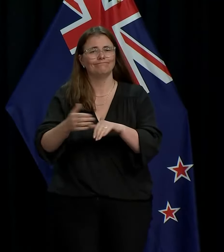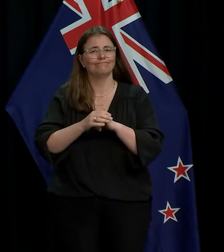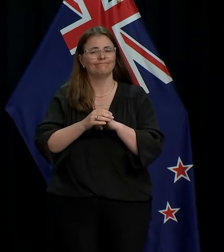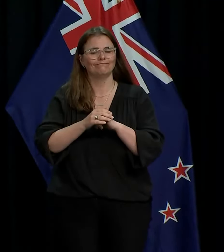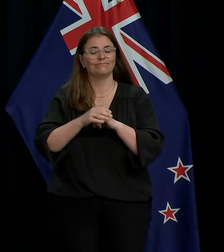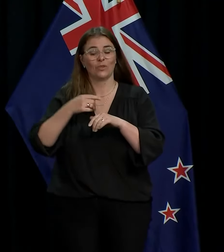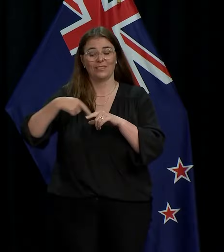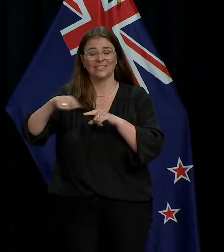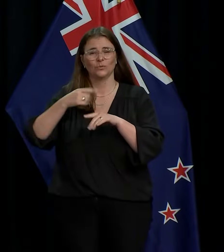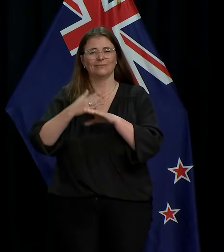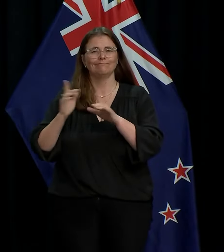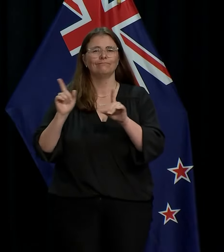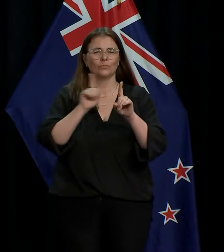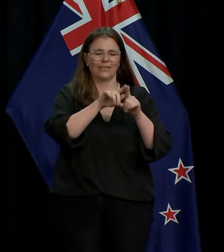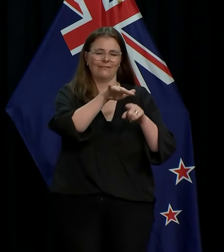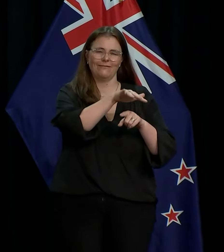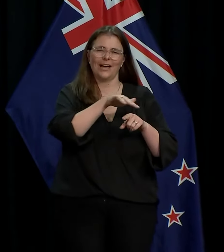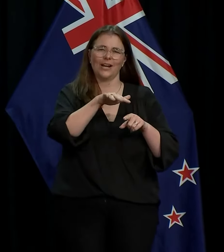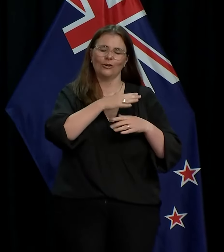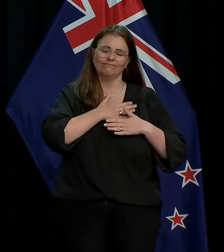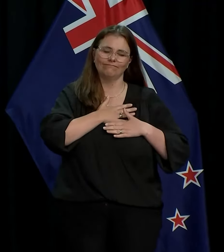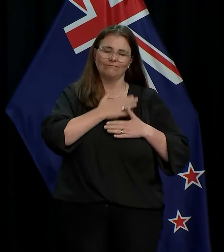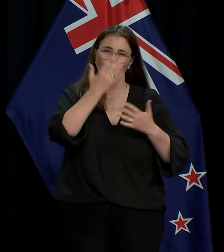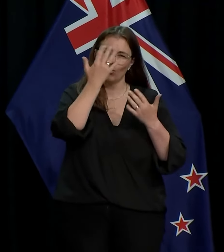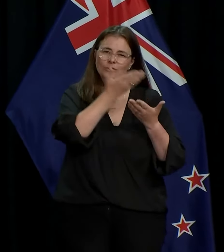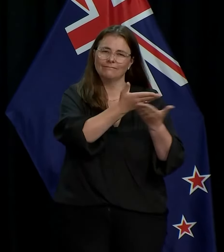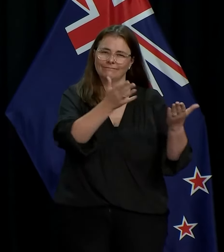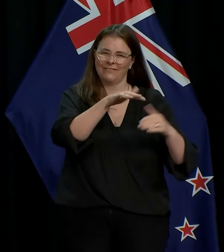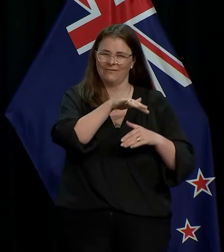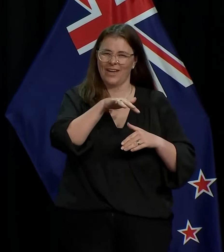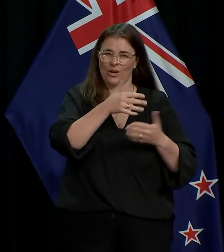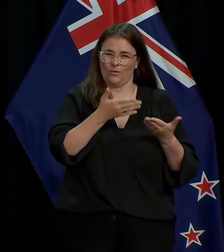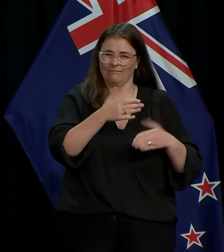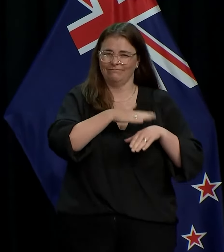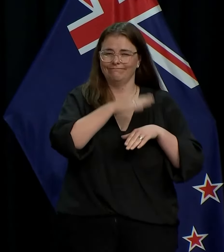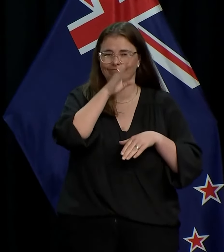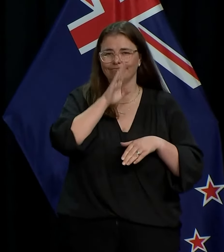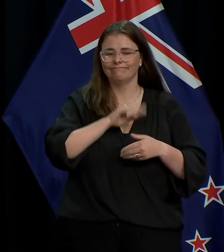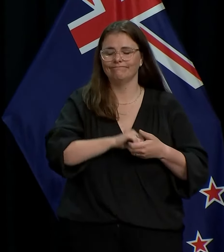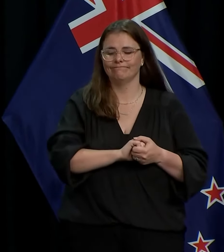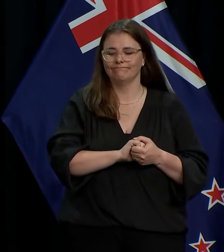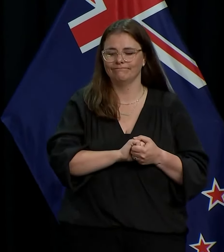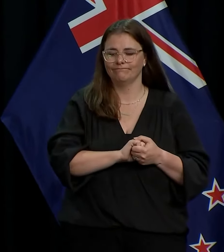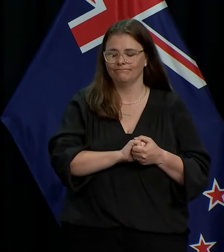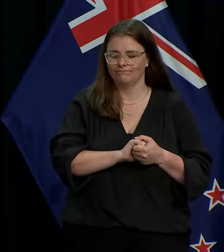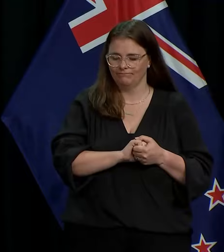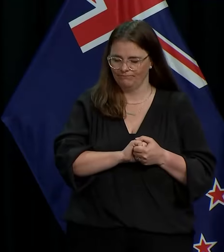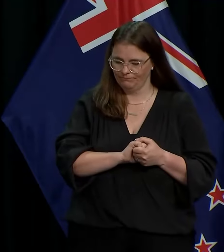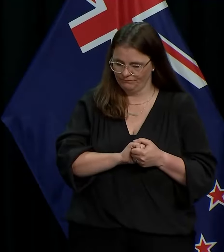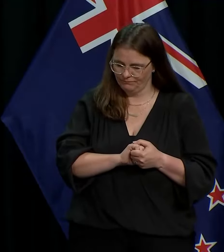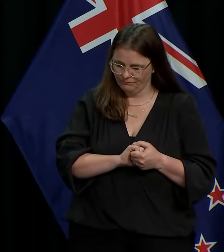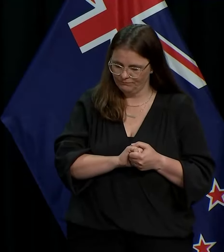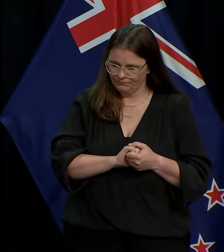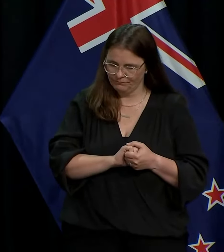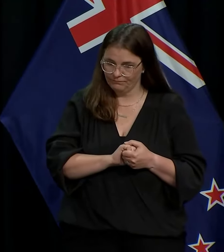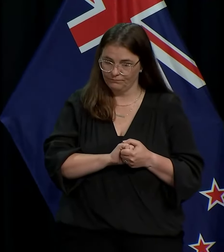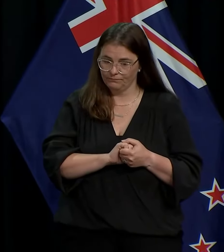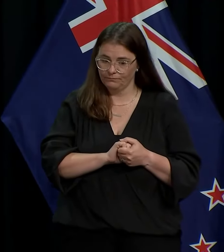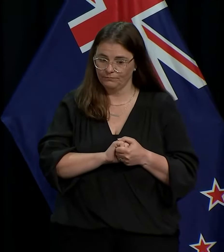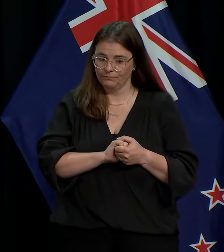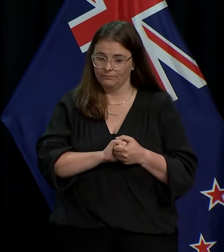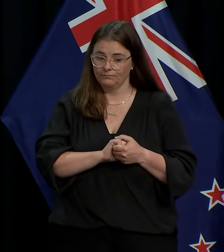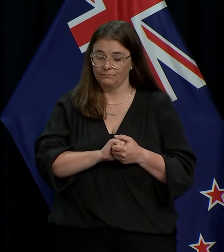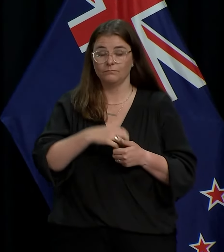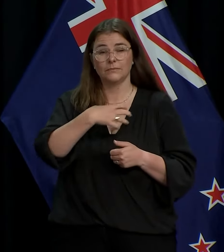with whānau. Our thoughts are with you and all of your family at this very sad time. This week, the